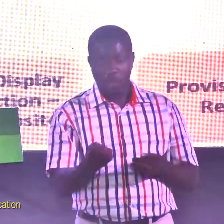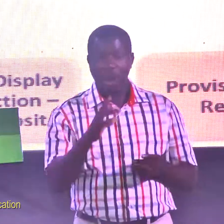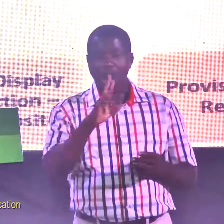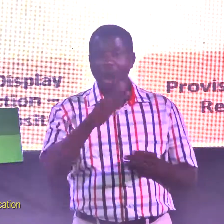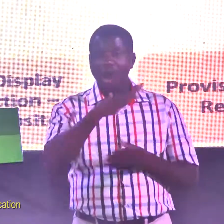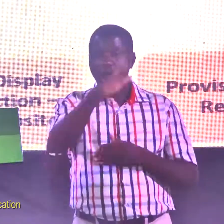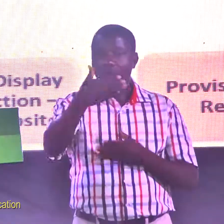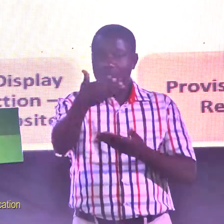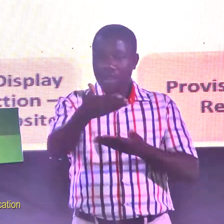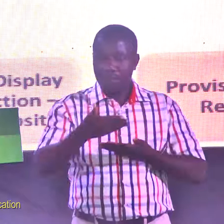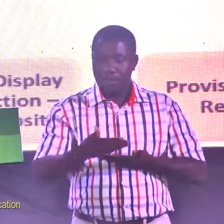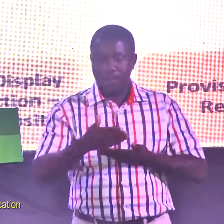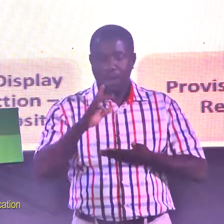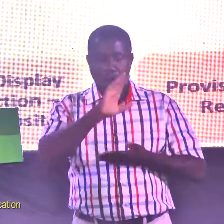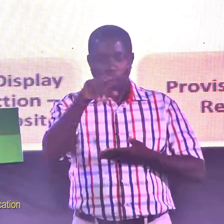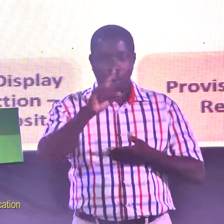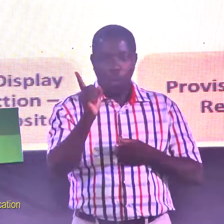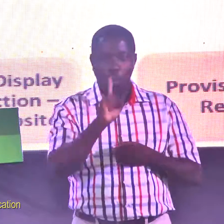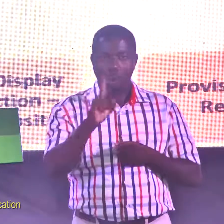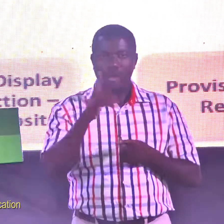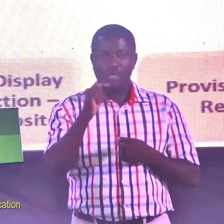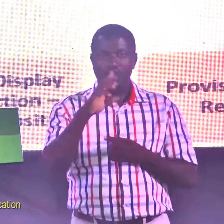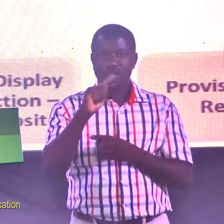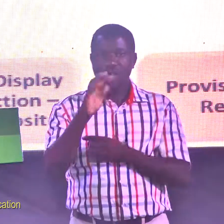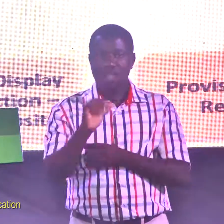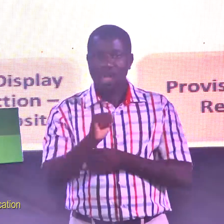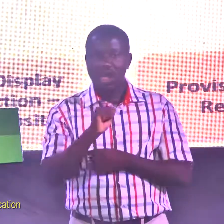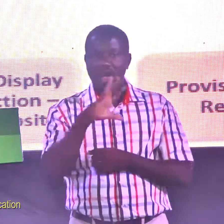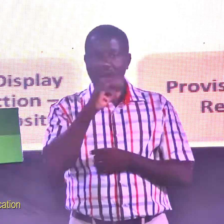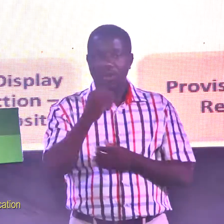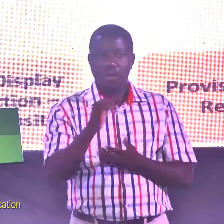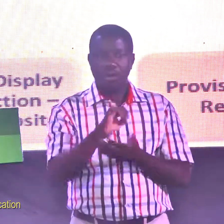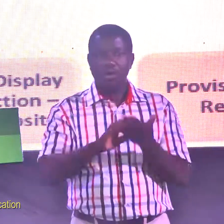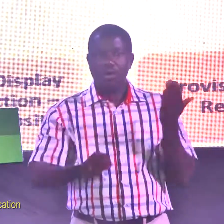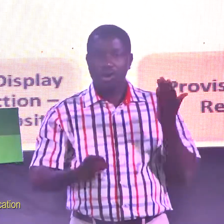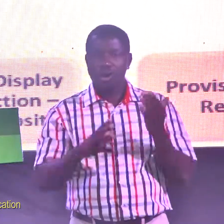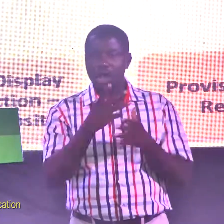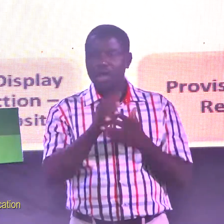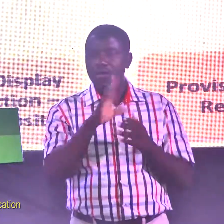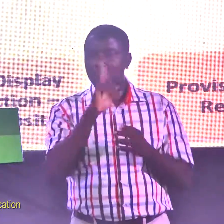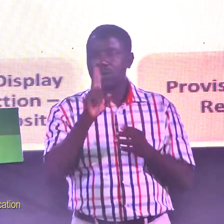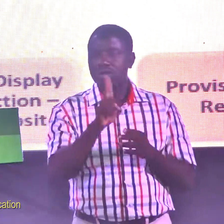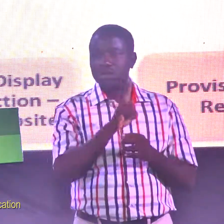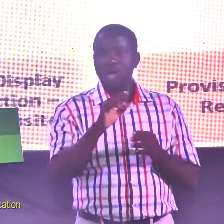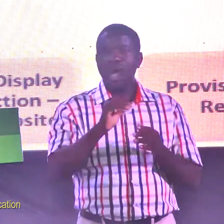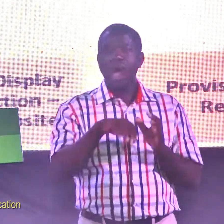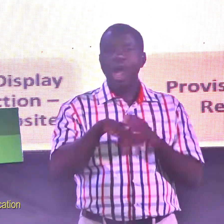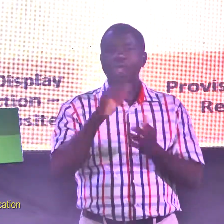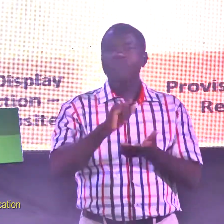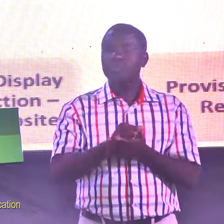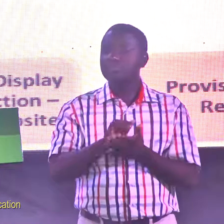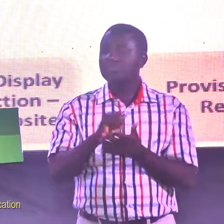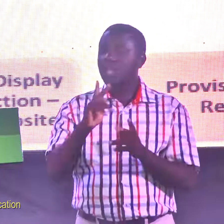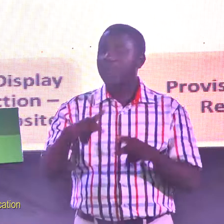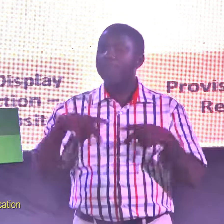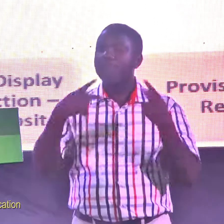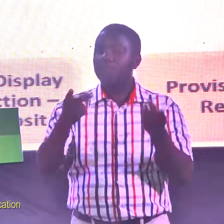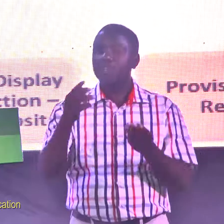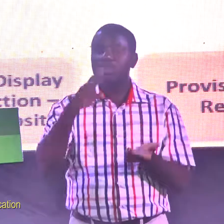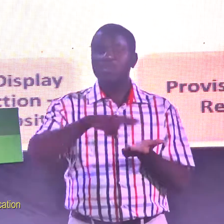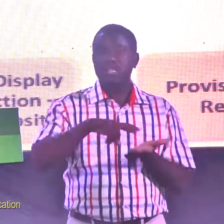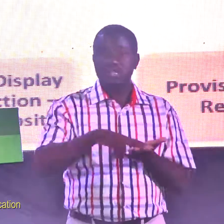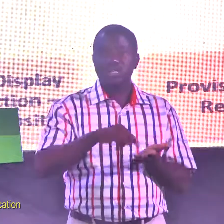location where data is extracted, and that data is consolidated. Out of that, a provisional